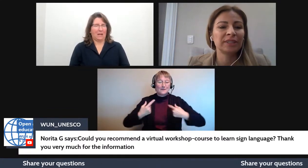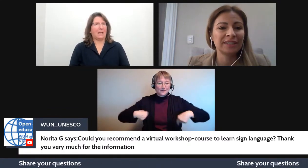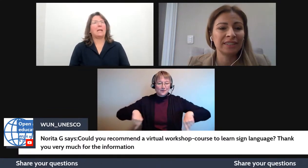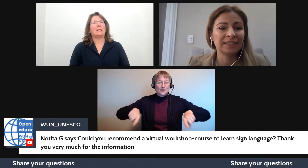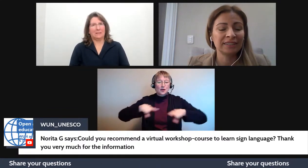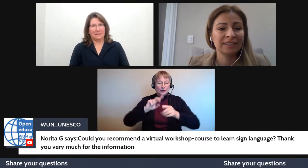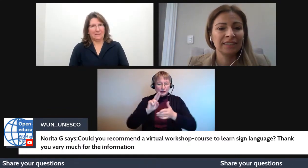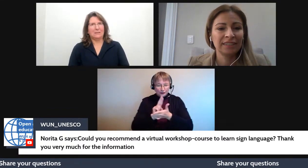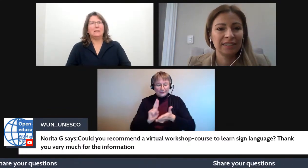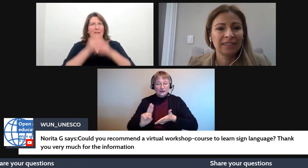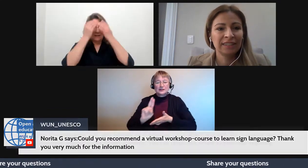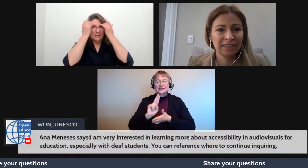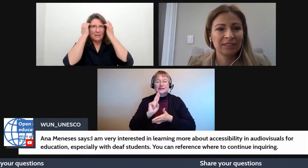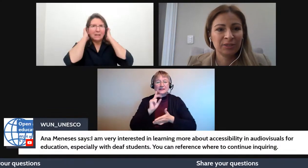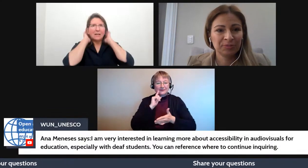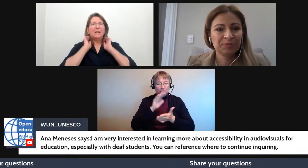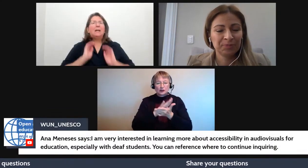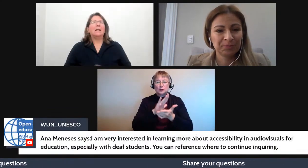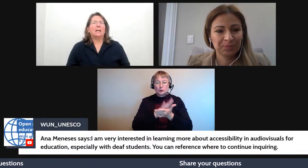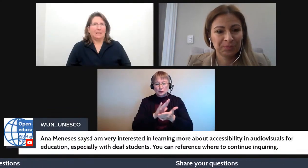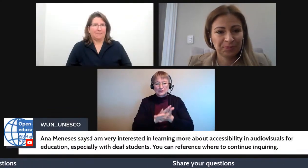in the universities.